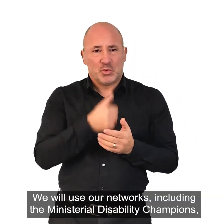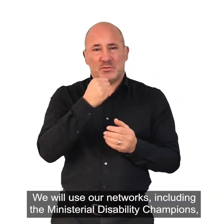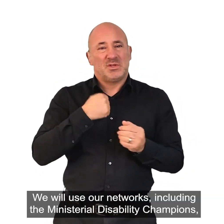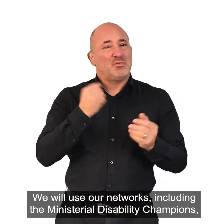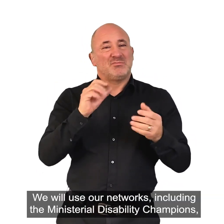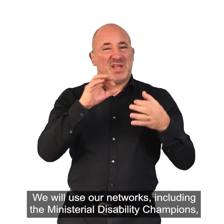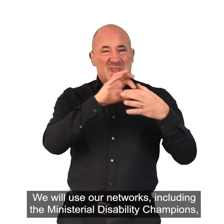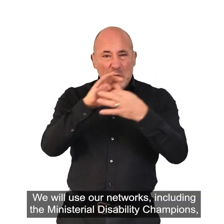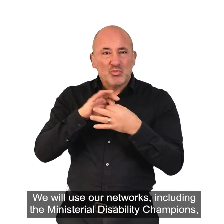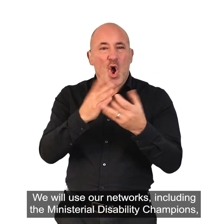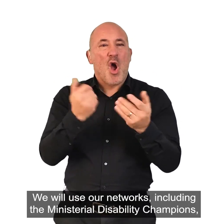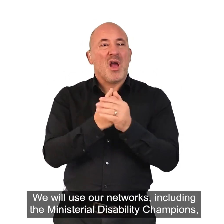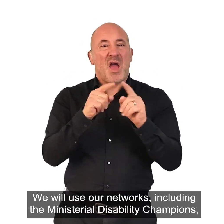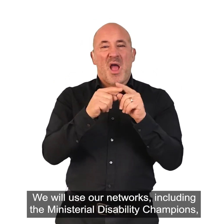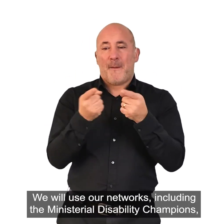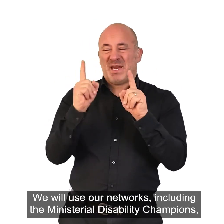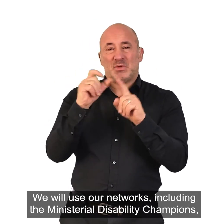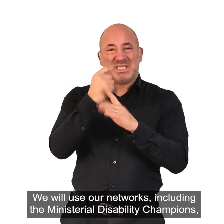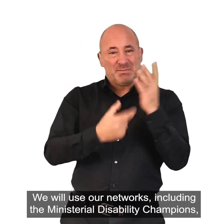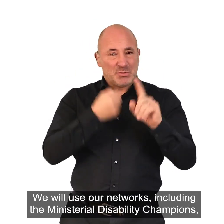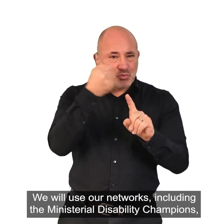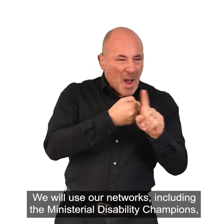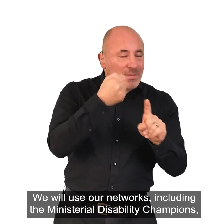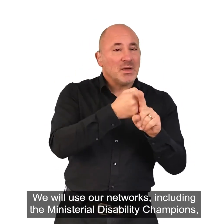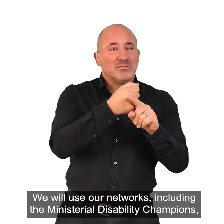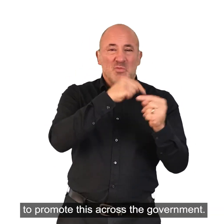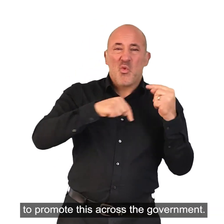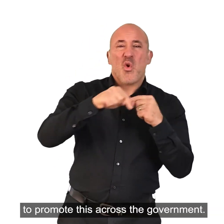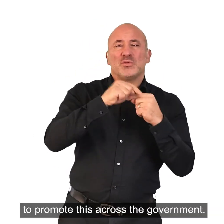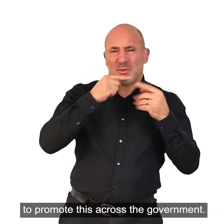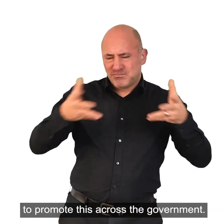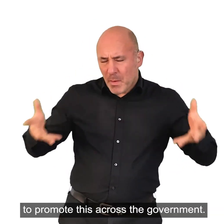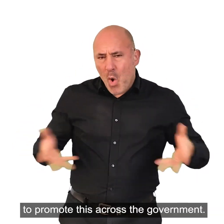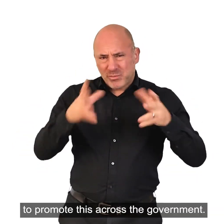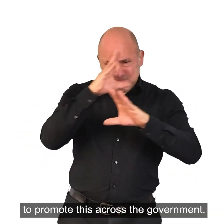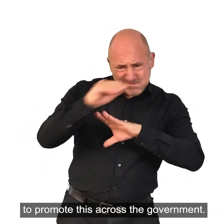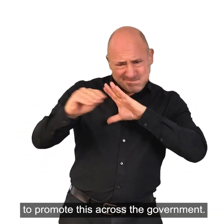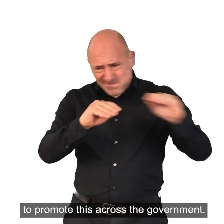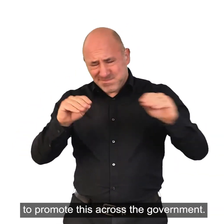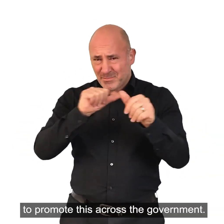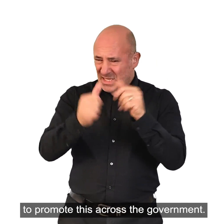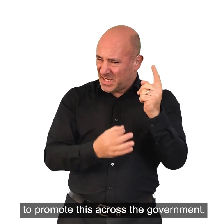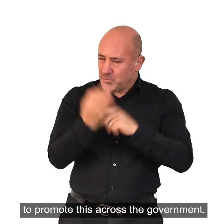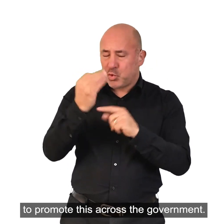We will use our networks, including the Ministerial Disability Champions, to promote this across the government.